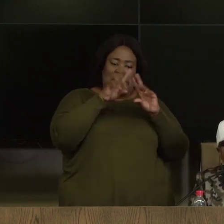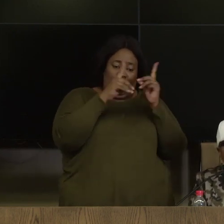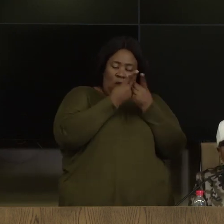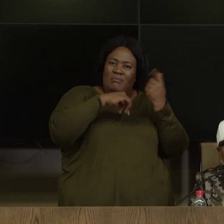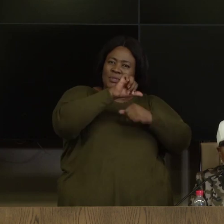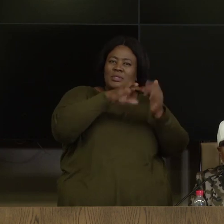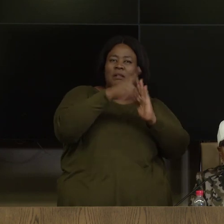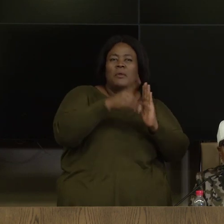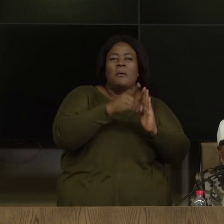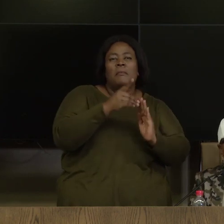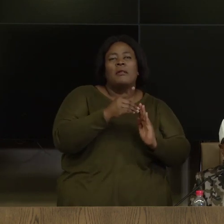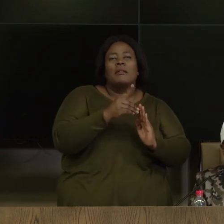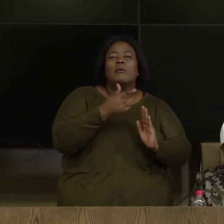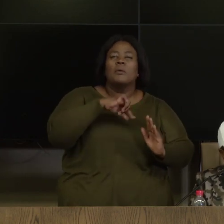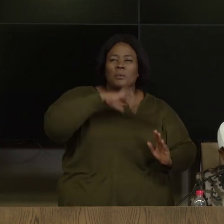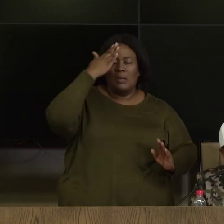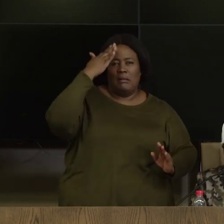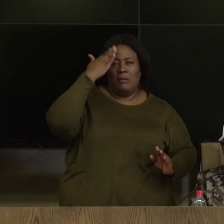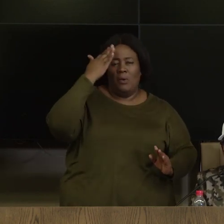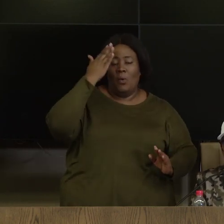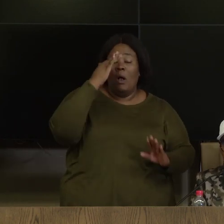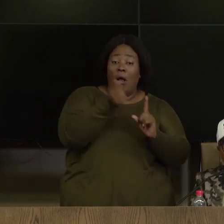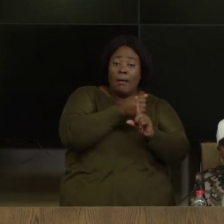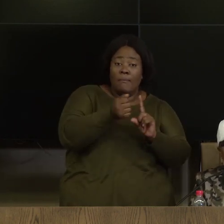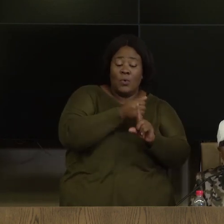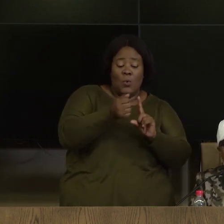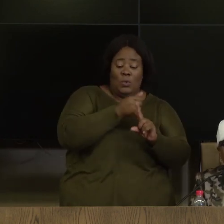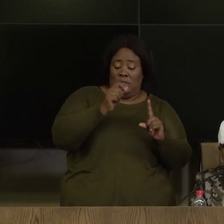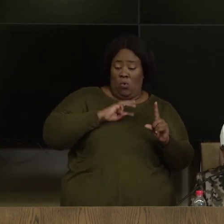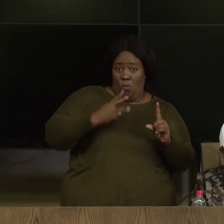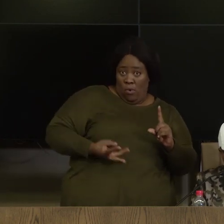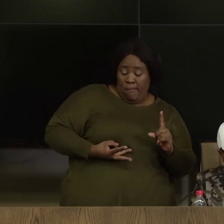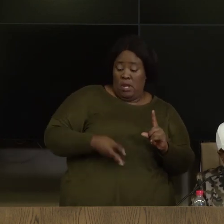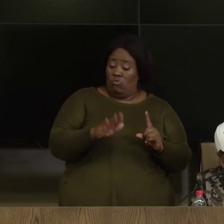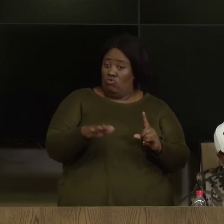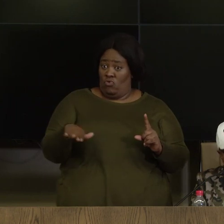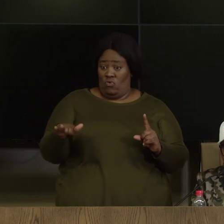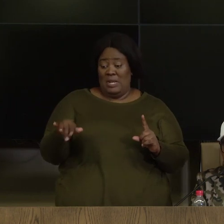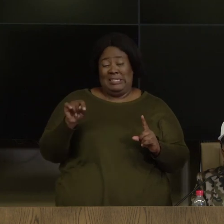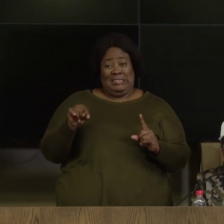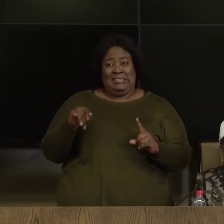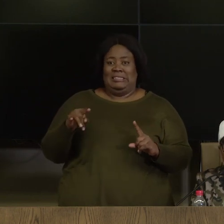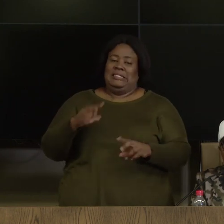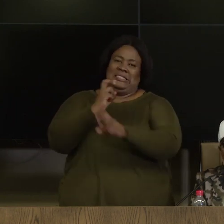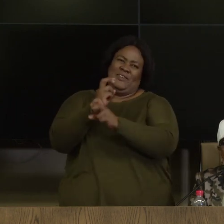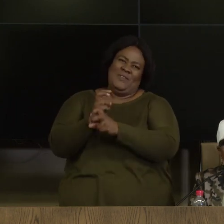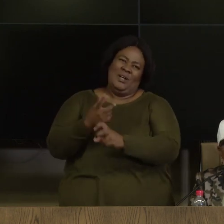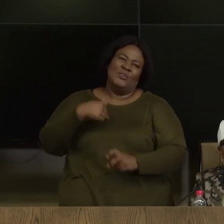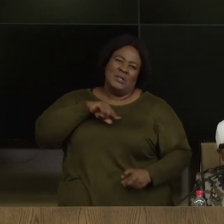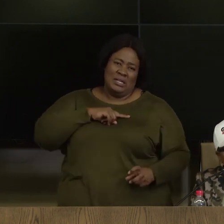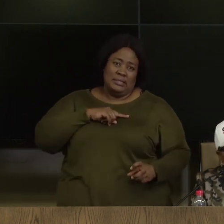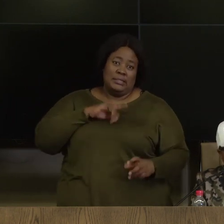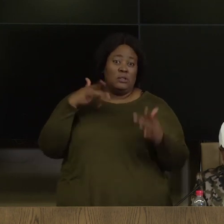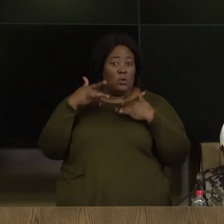Social Development that we know abuse against women and children, again, is one of those difficulties for us. So we